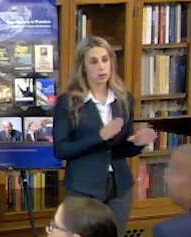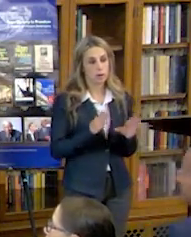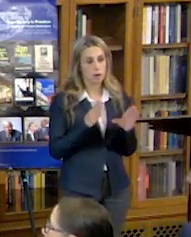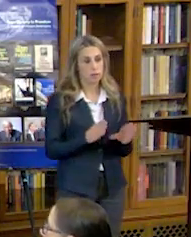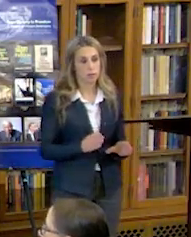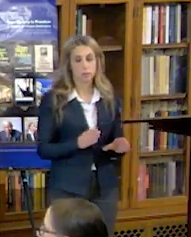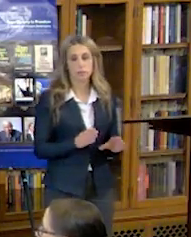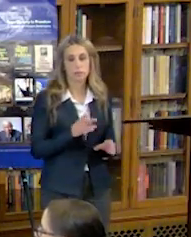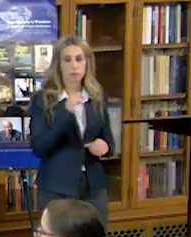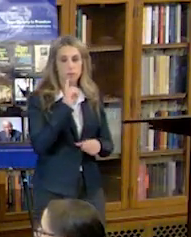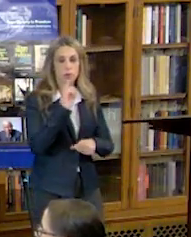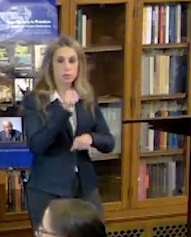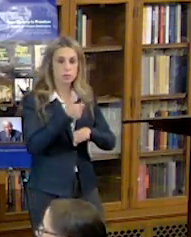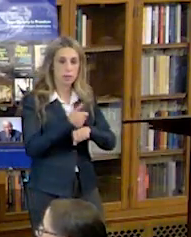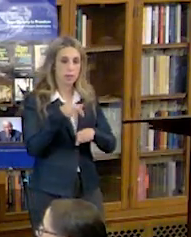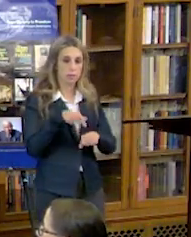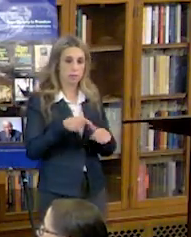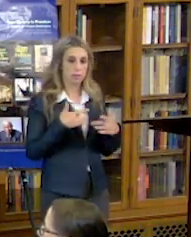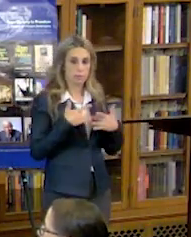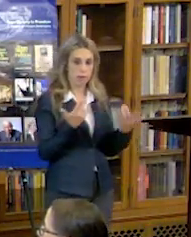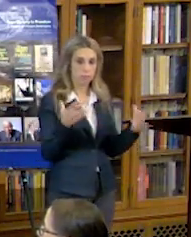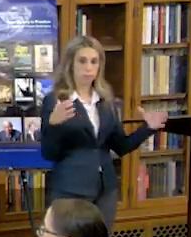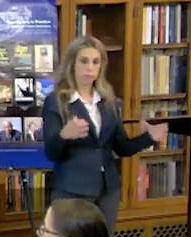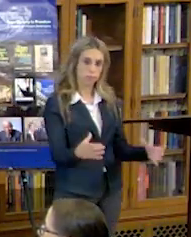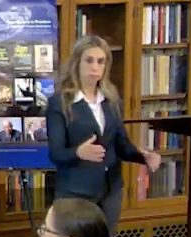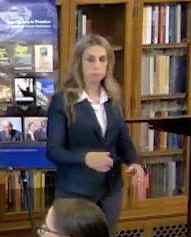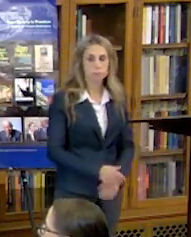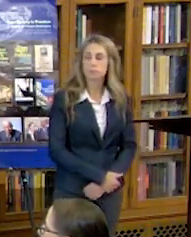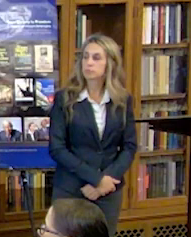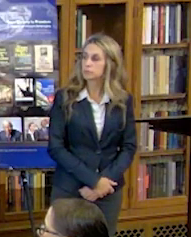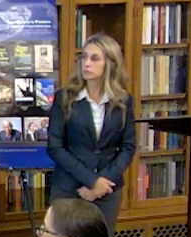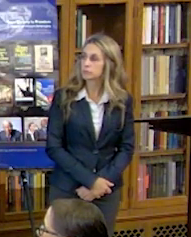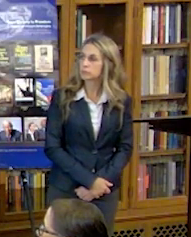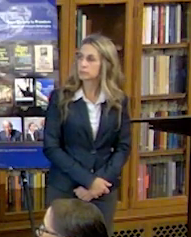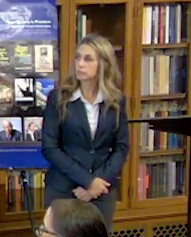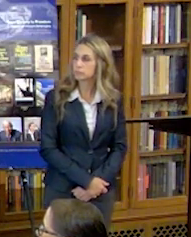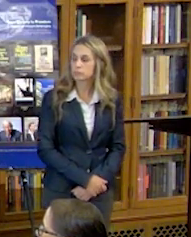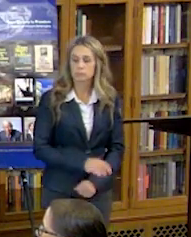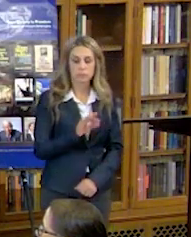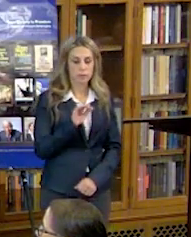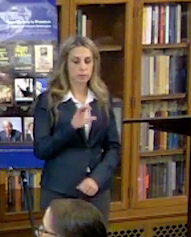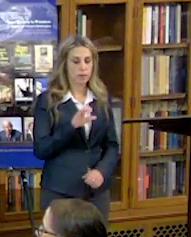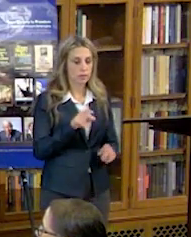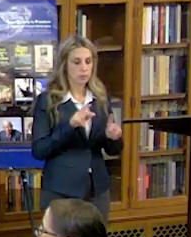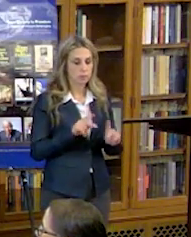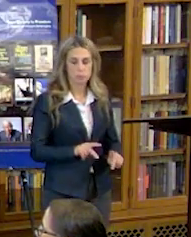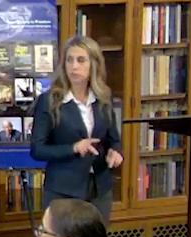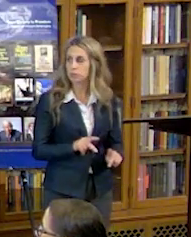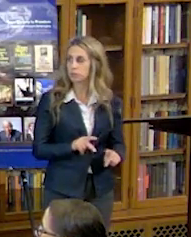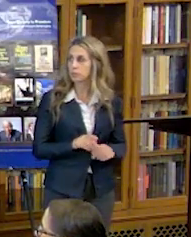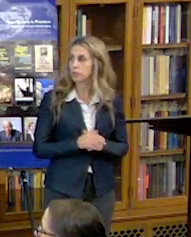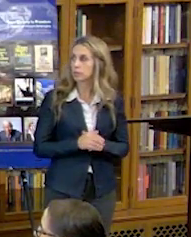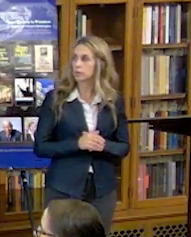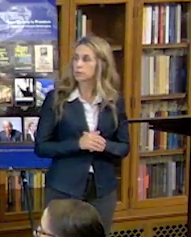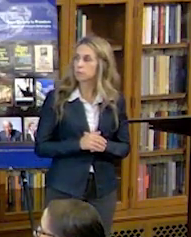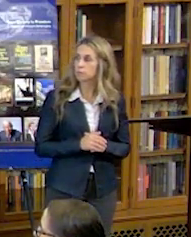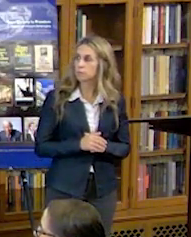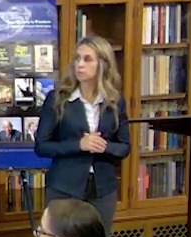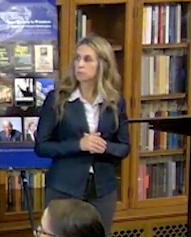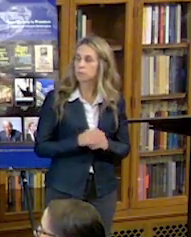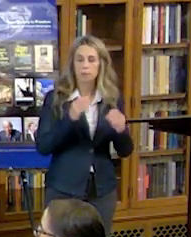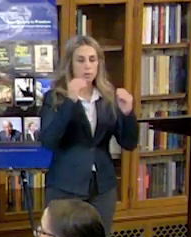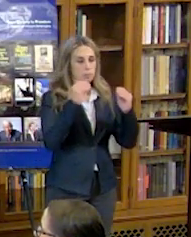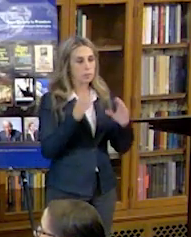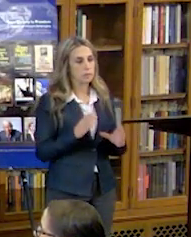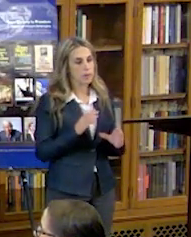for putting this event together being a faculty person at Duke there's this way in which professor